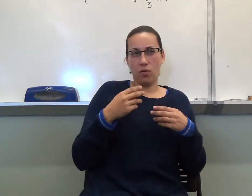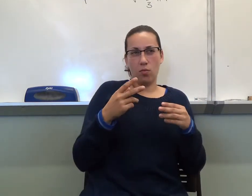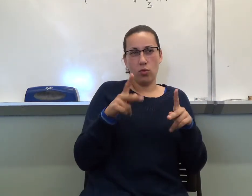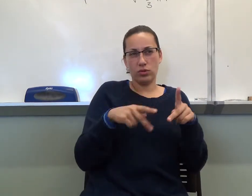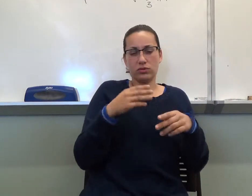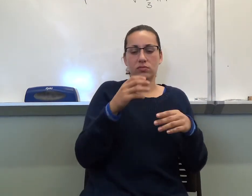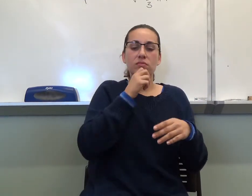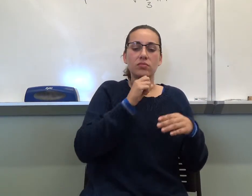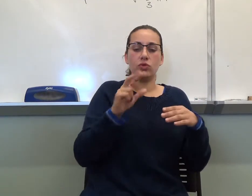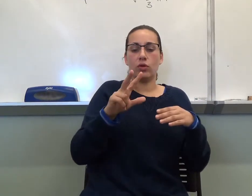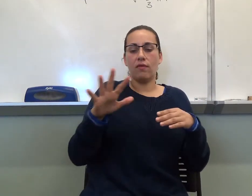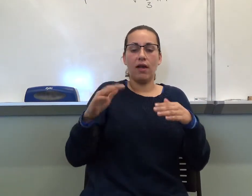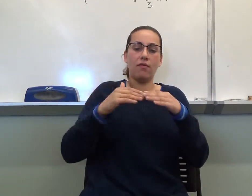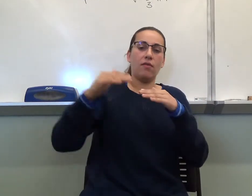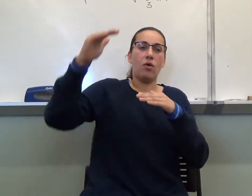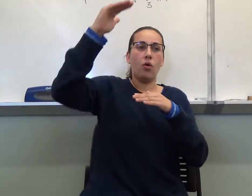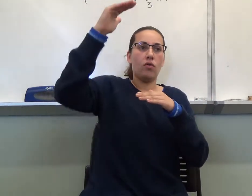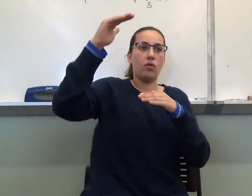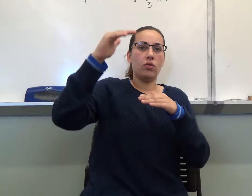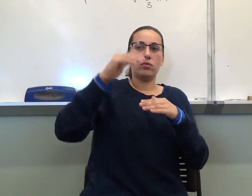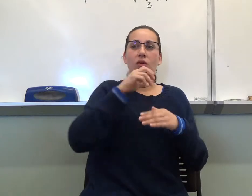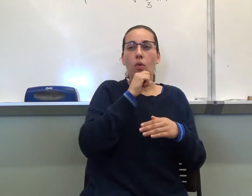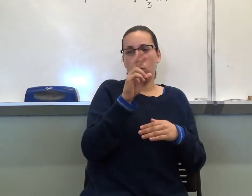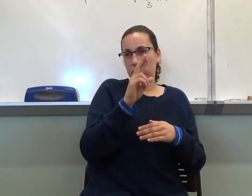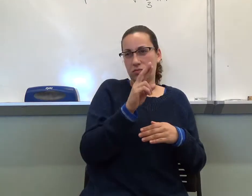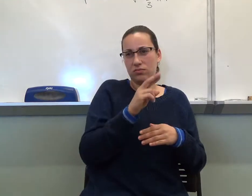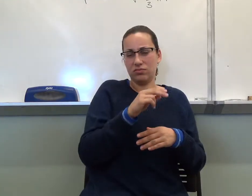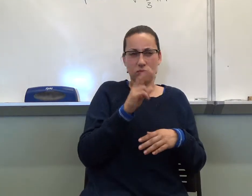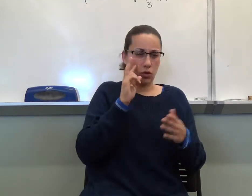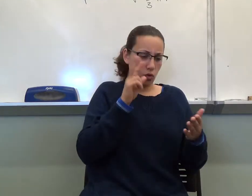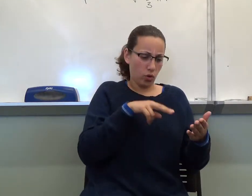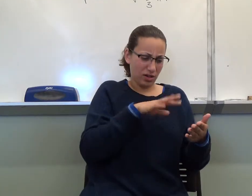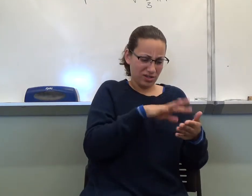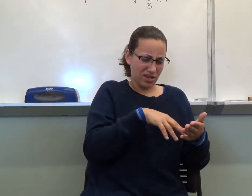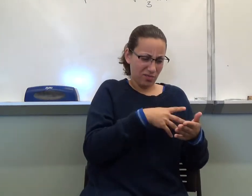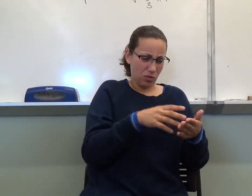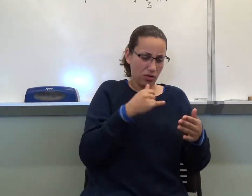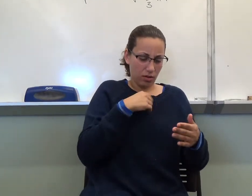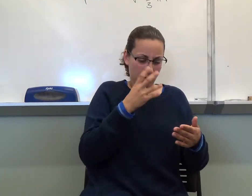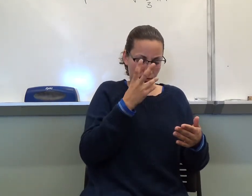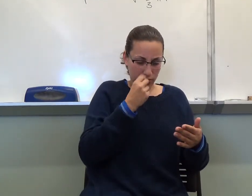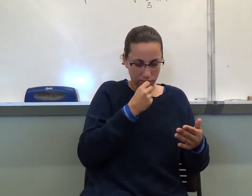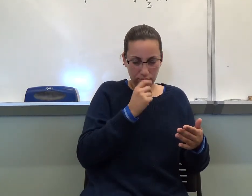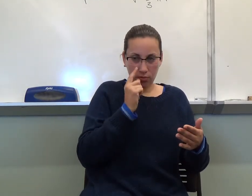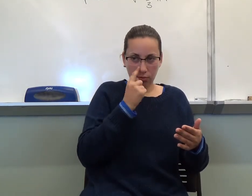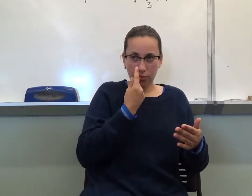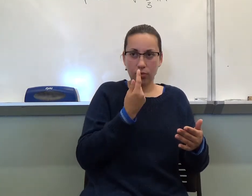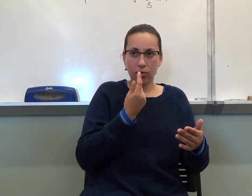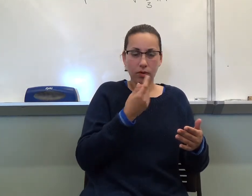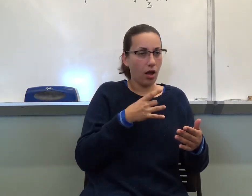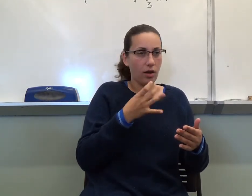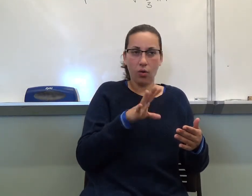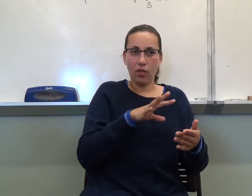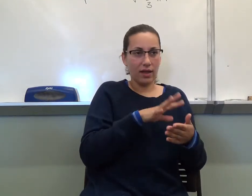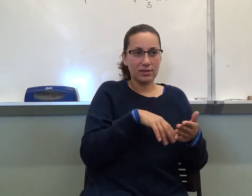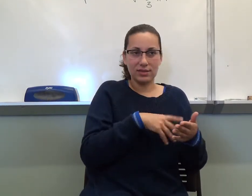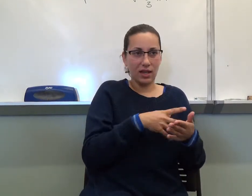old looking at a table, and I know what it does for me is put me to sleep. I'm gone. I don't like tables. Which